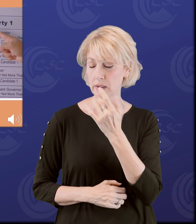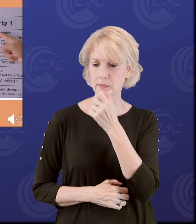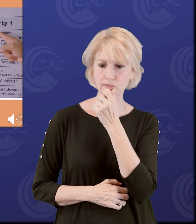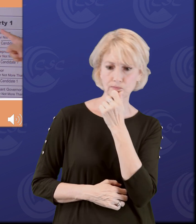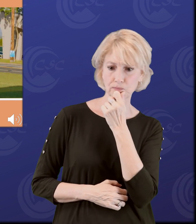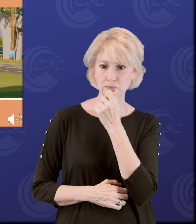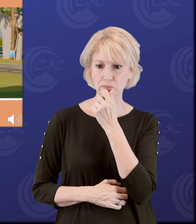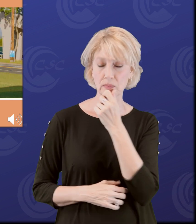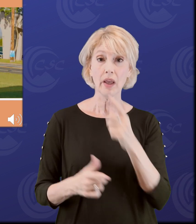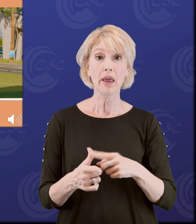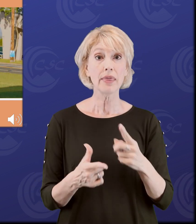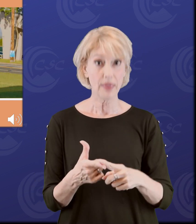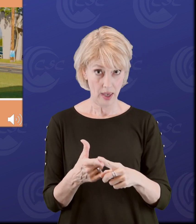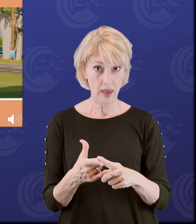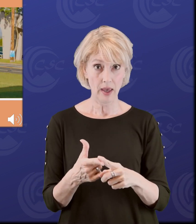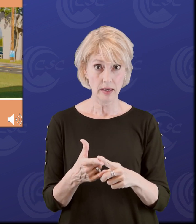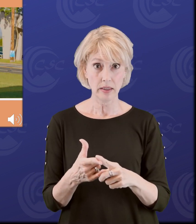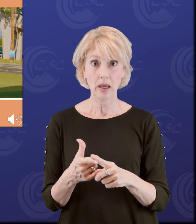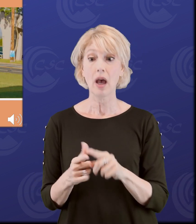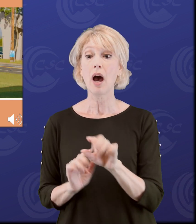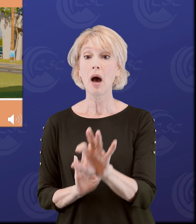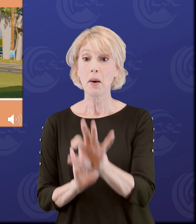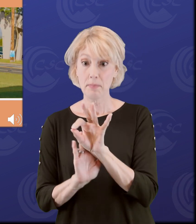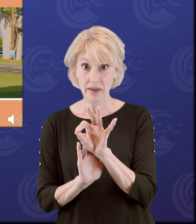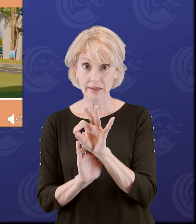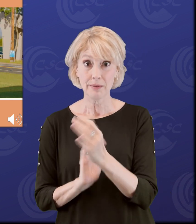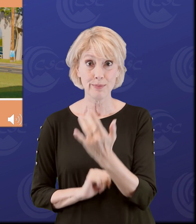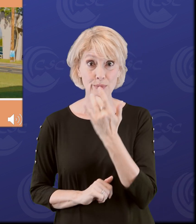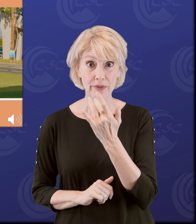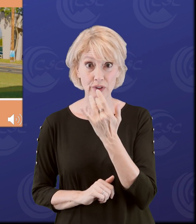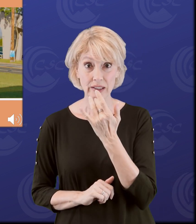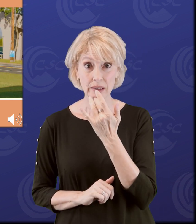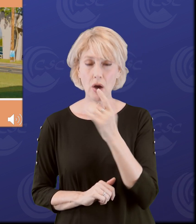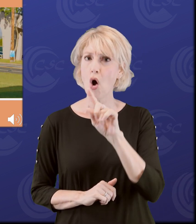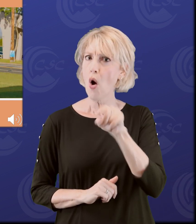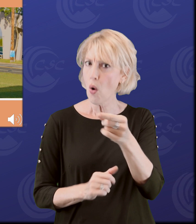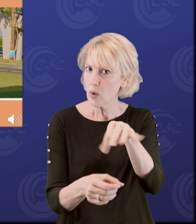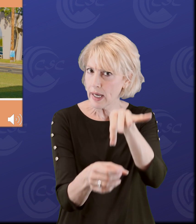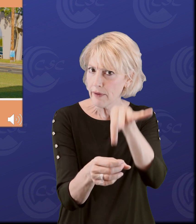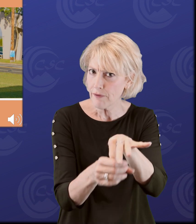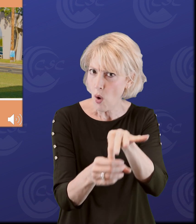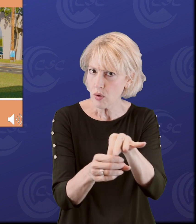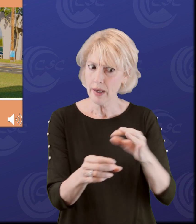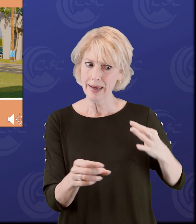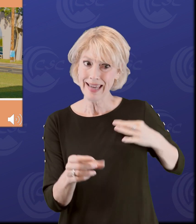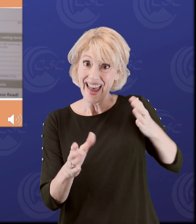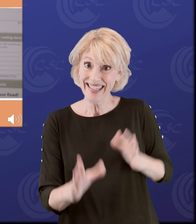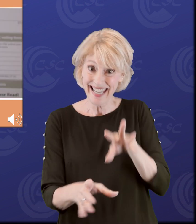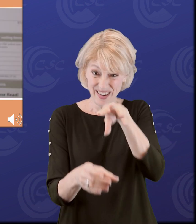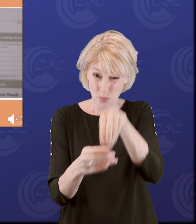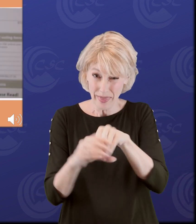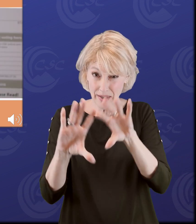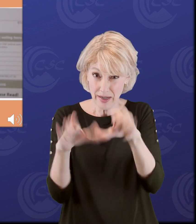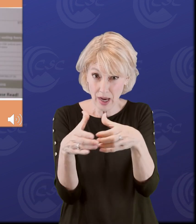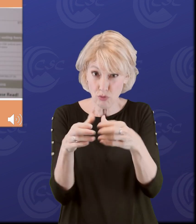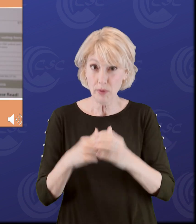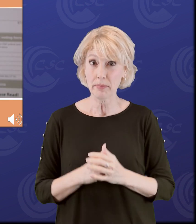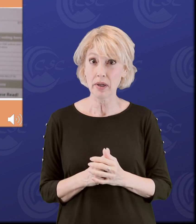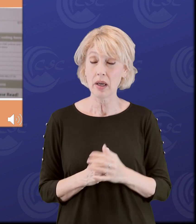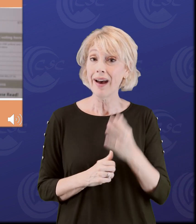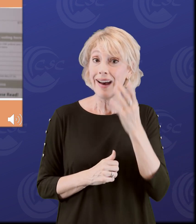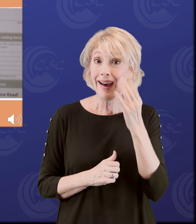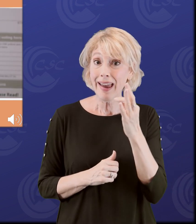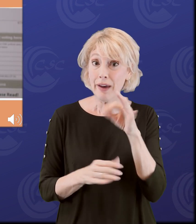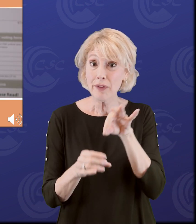Then, find your selected political preference and only vote for the candidate within that ballot. Remember, if you vote outside